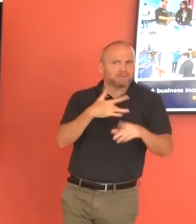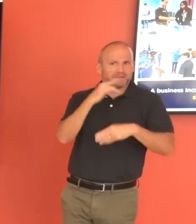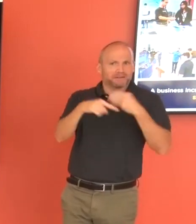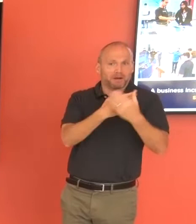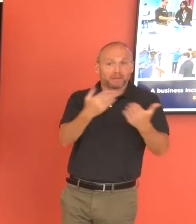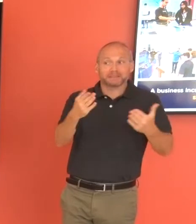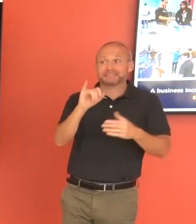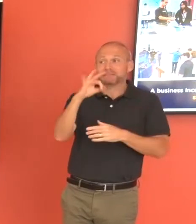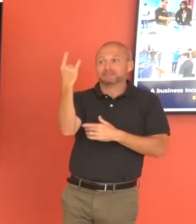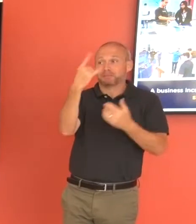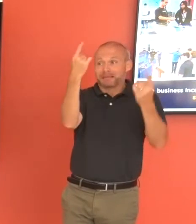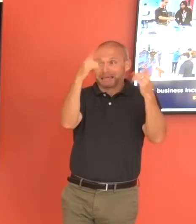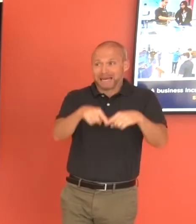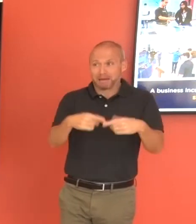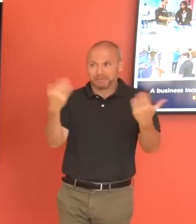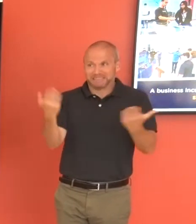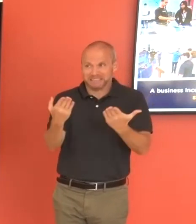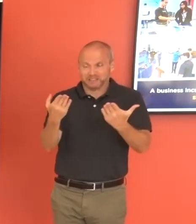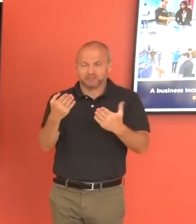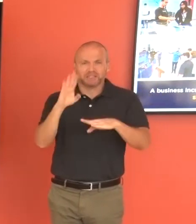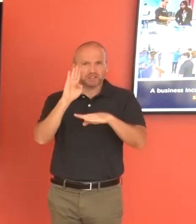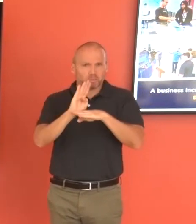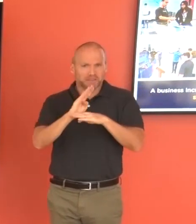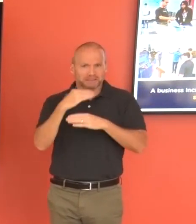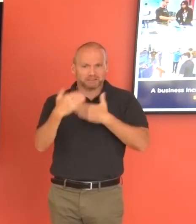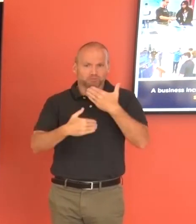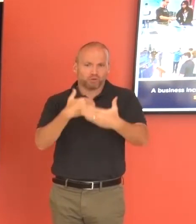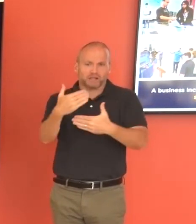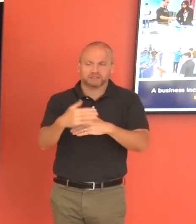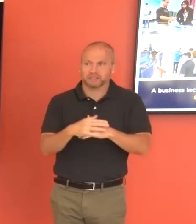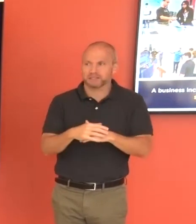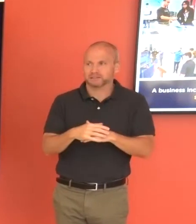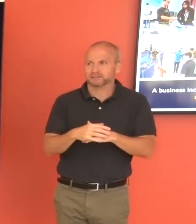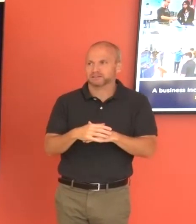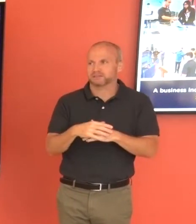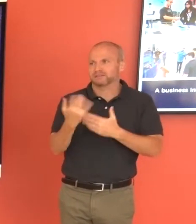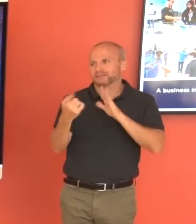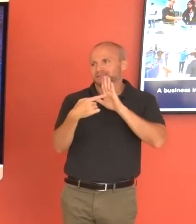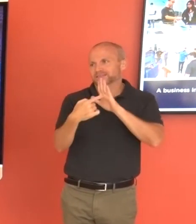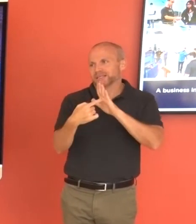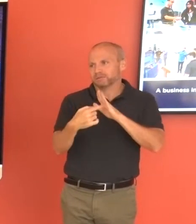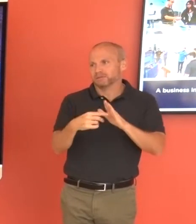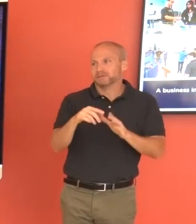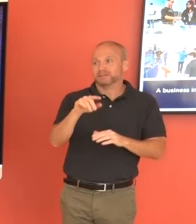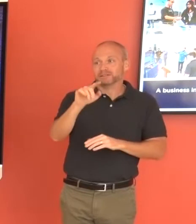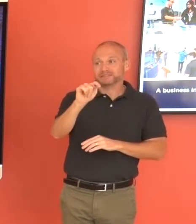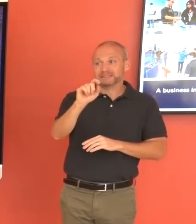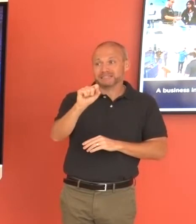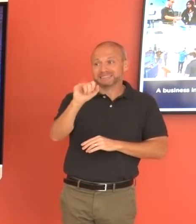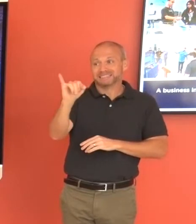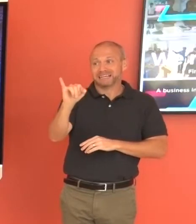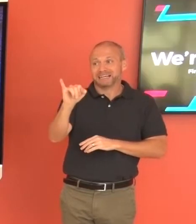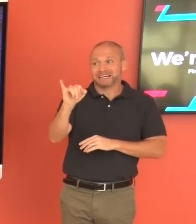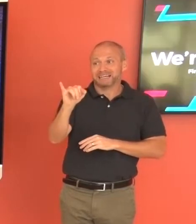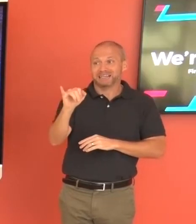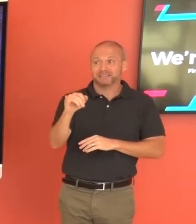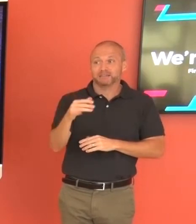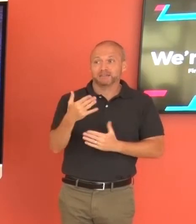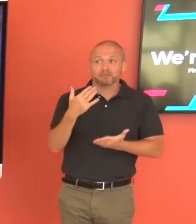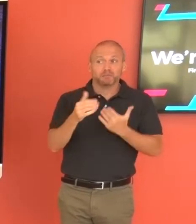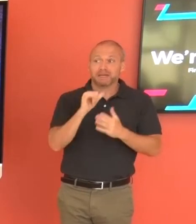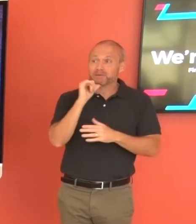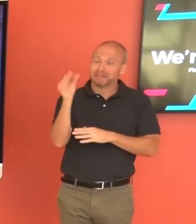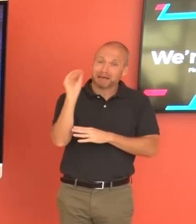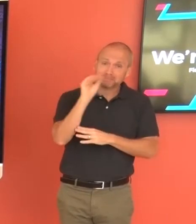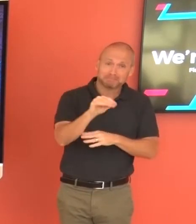as our business processes at the institution, I'm gonna give you an example, TSI. Let's say it doesn't get put into the